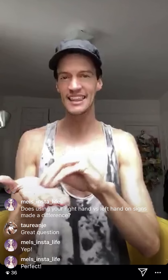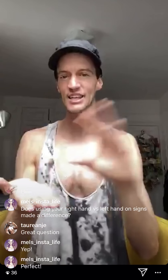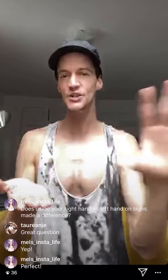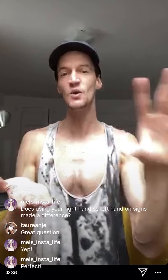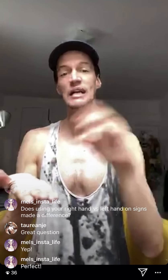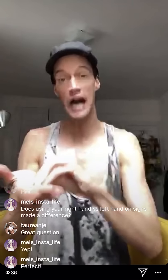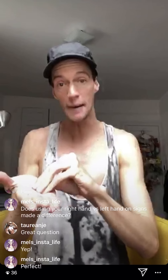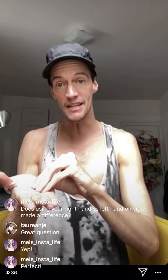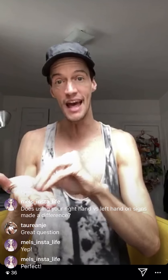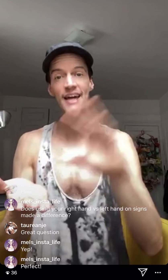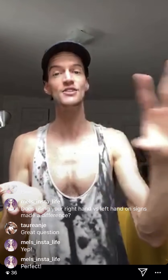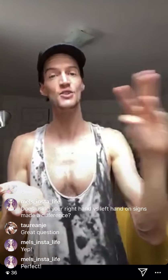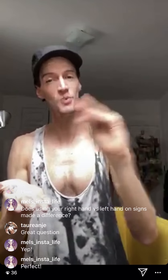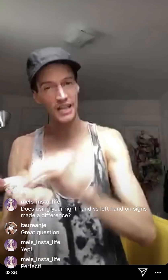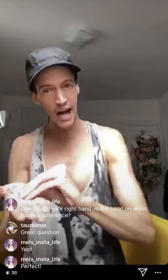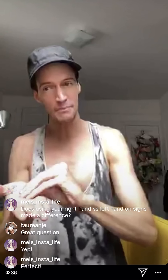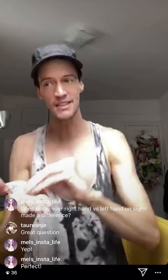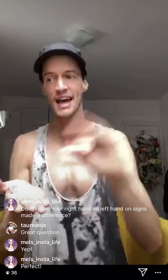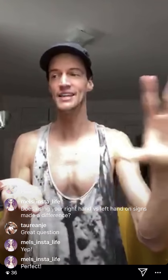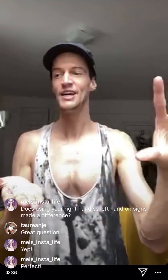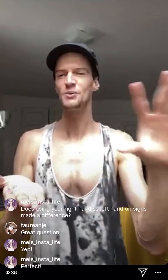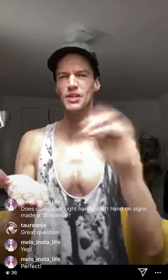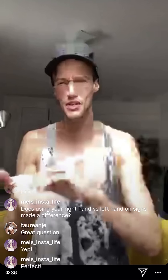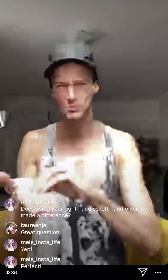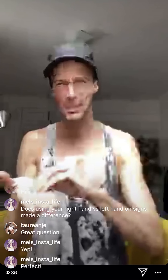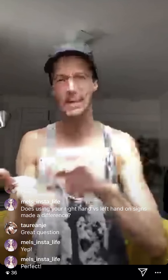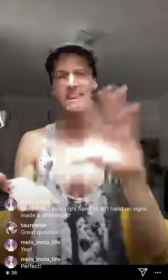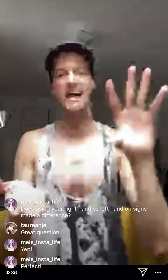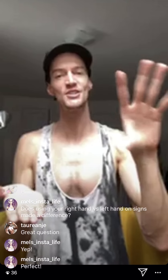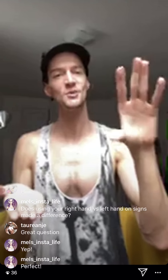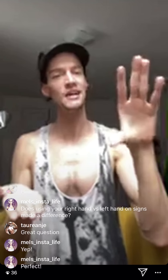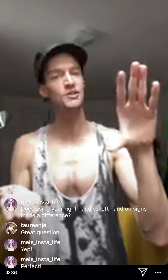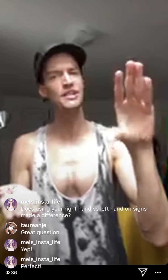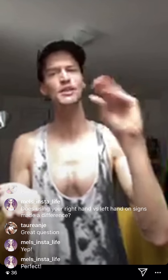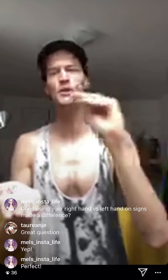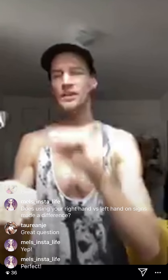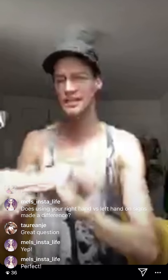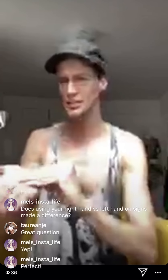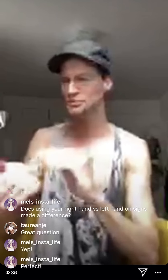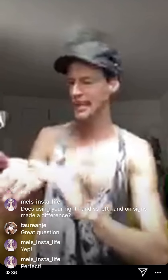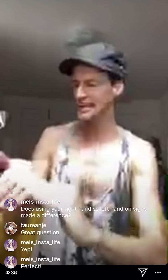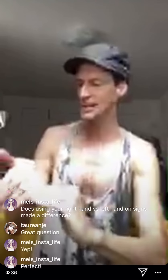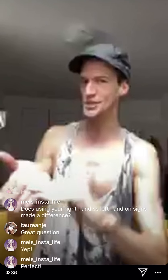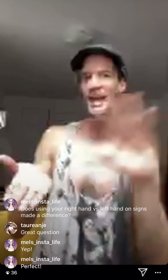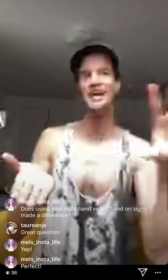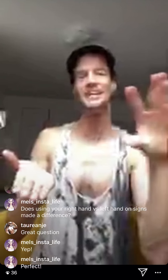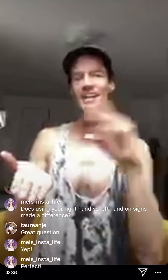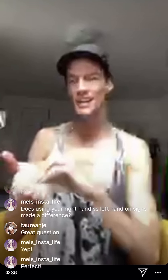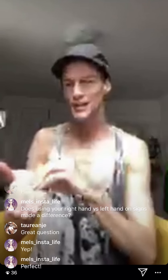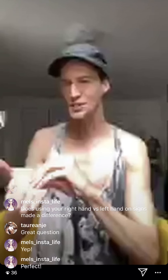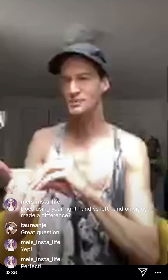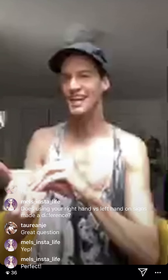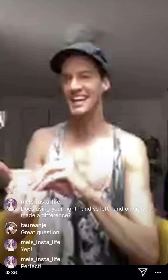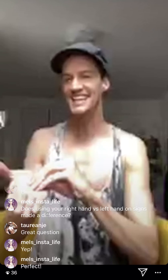you copy that. So you want to copy that, you want to duplicate that. So whatever's here, you want to duplicate it on your hand. Duplicate it,